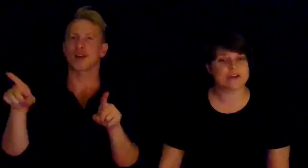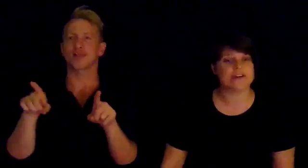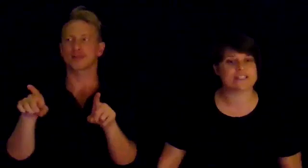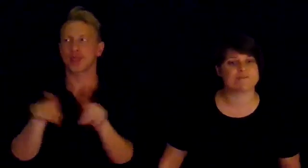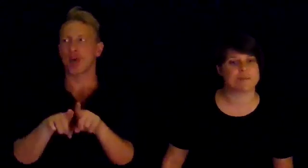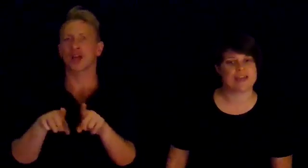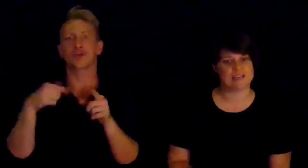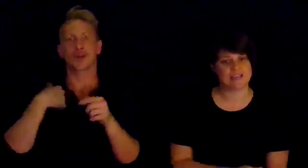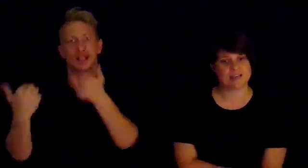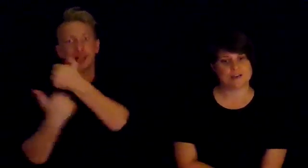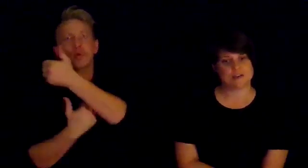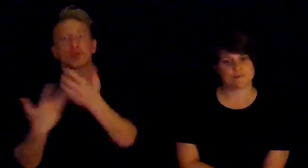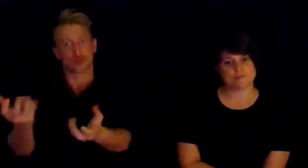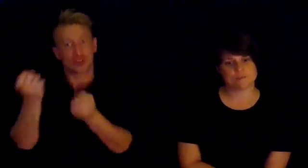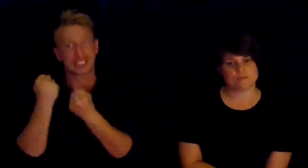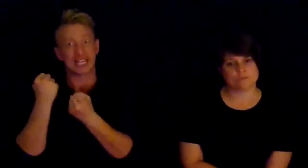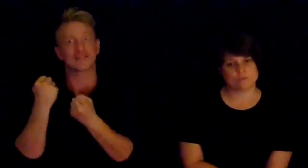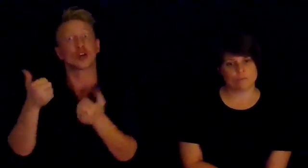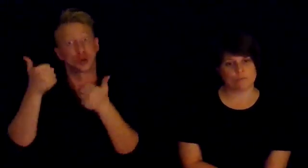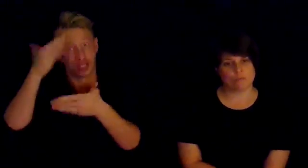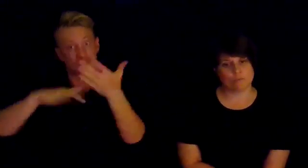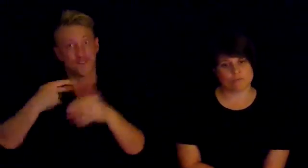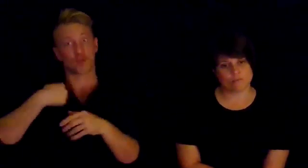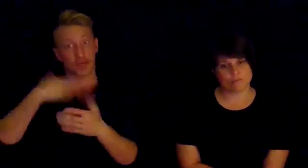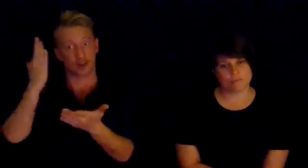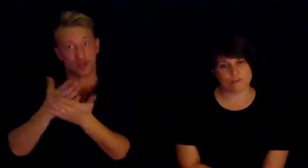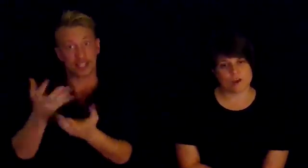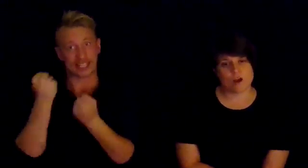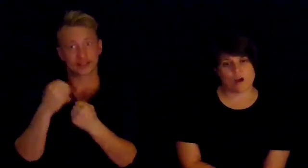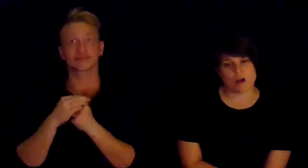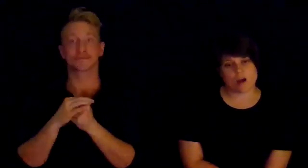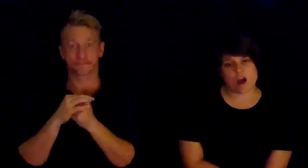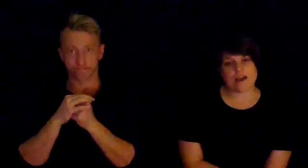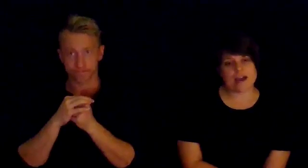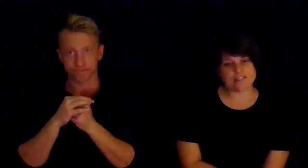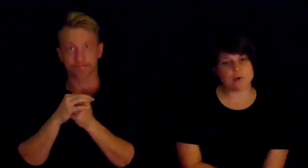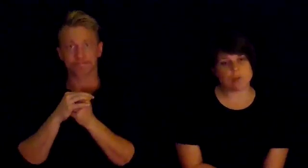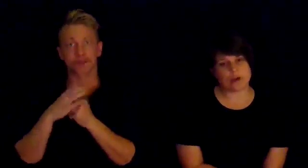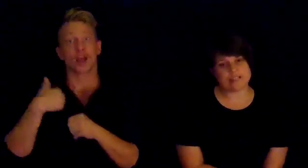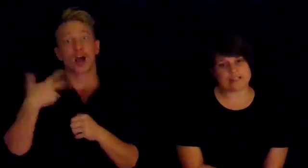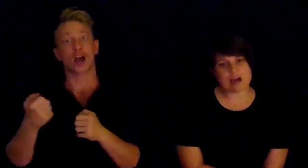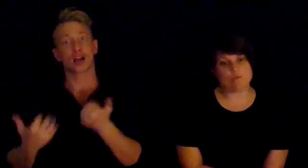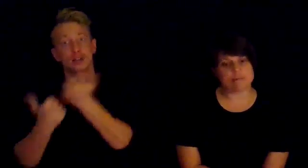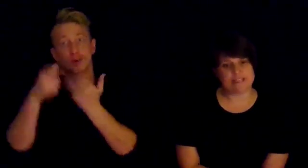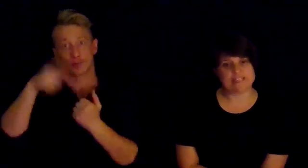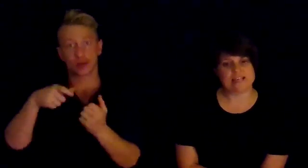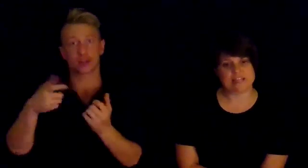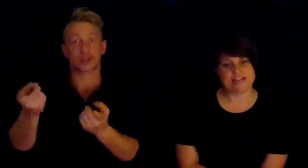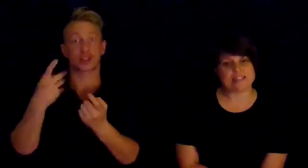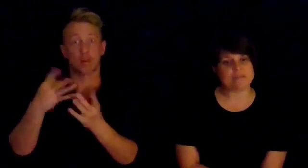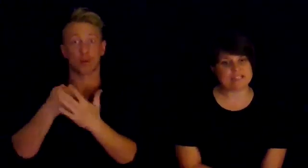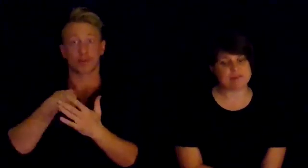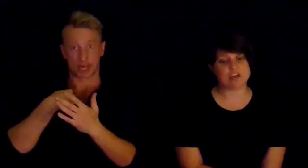was a good experience for me. I had a support person come with me to